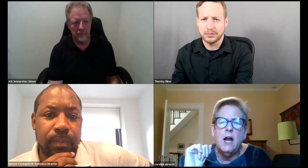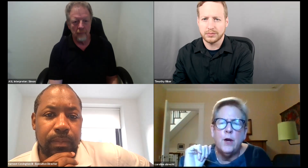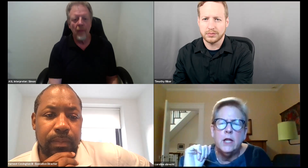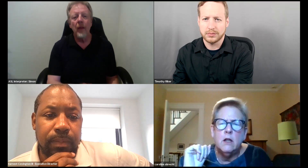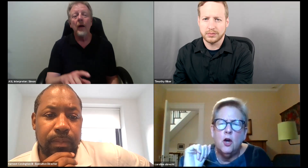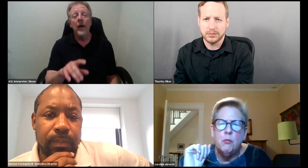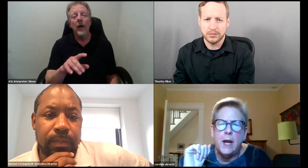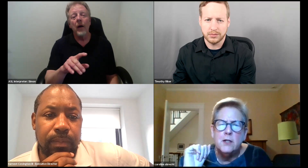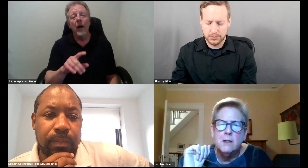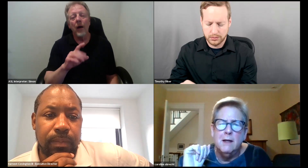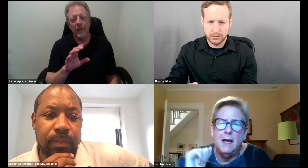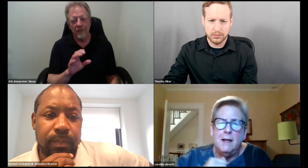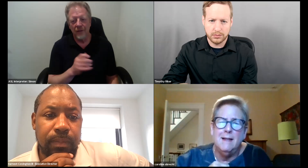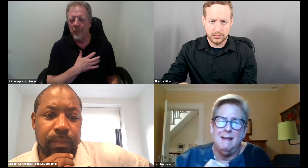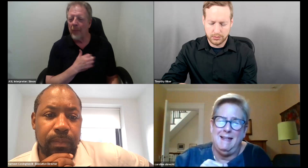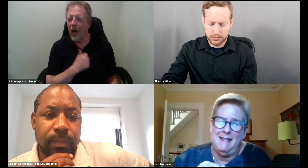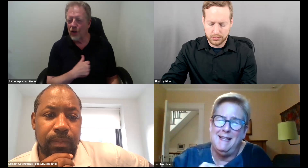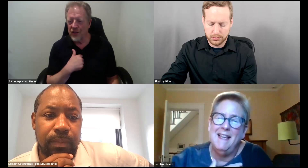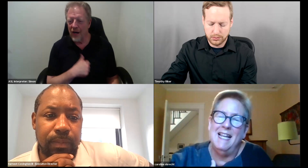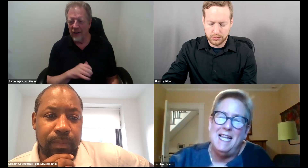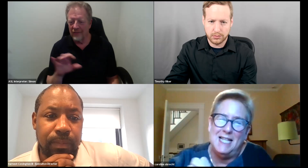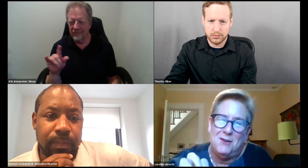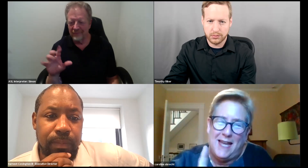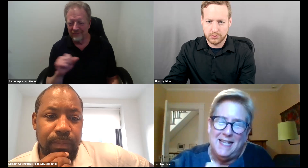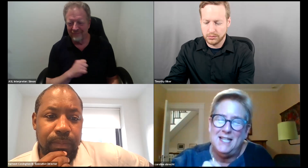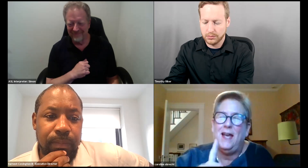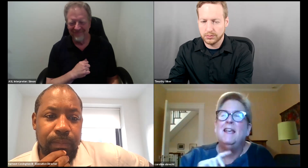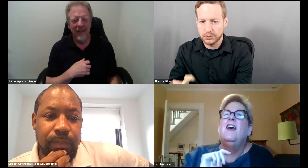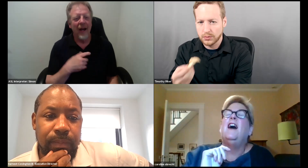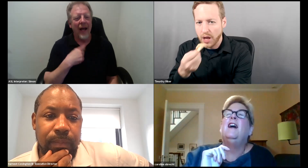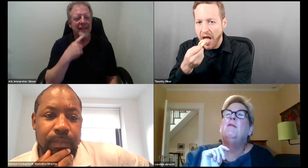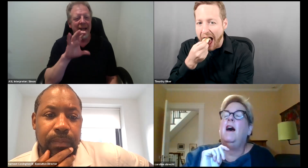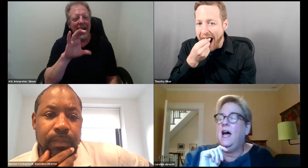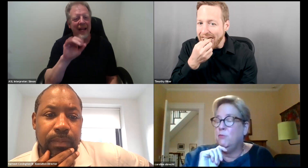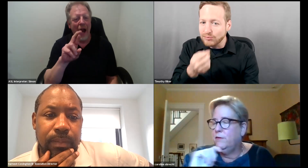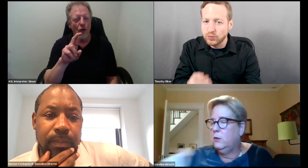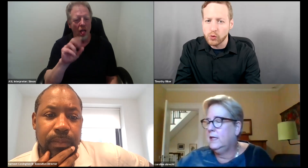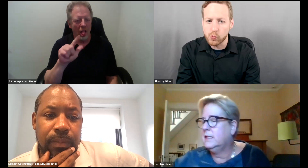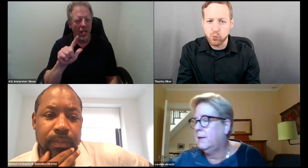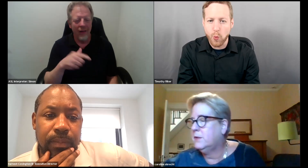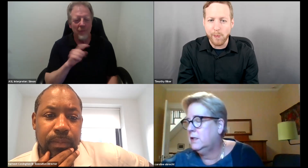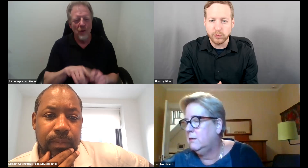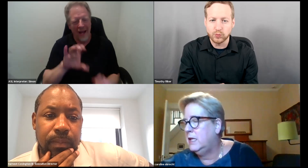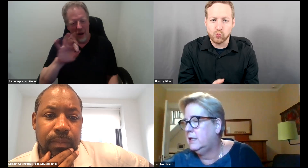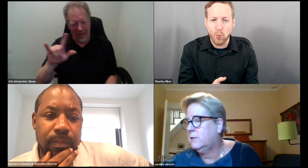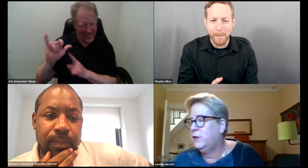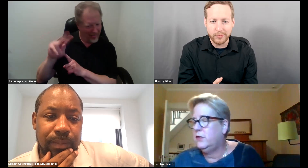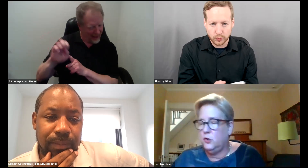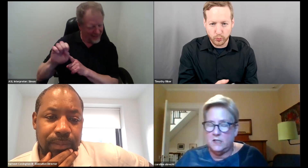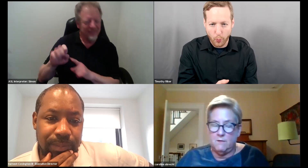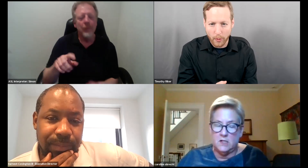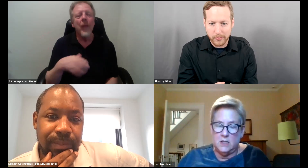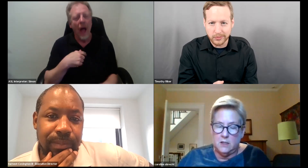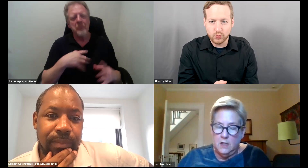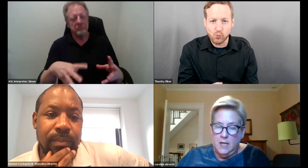Comments, Carolyn Obrecht. My apologies, Carolyn. Okay, it's okay. I move that we accept the minutes for the